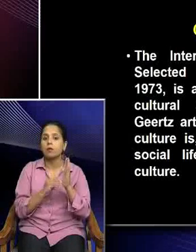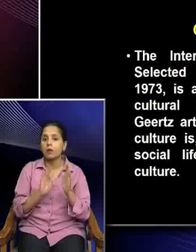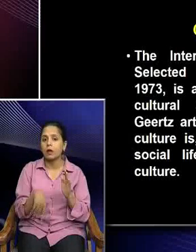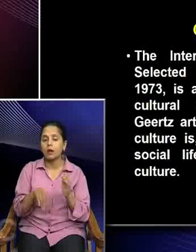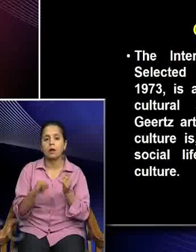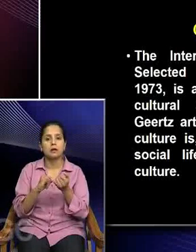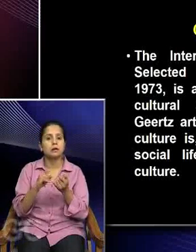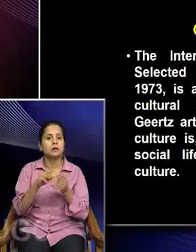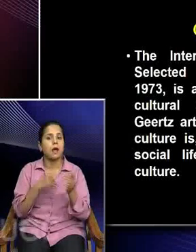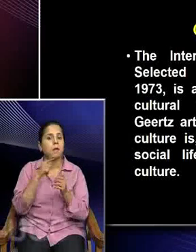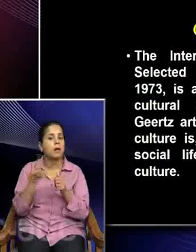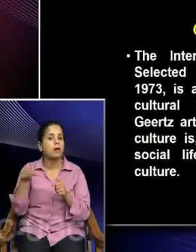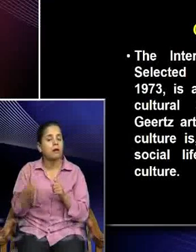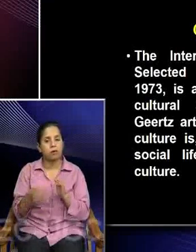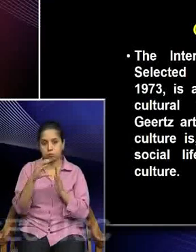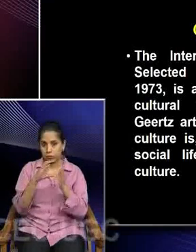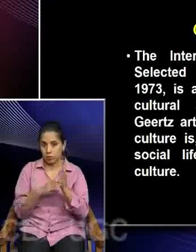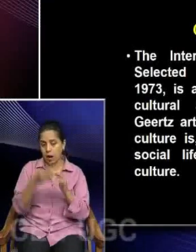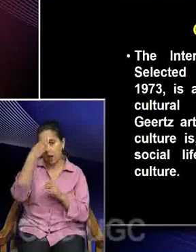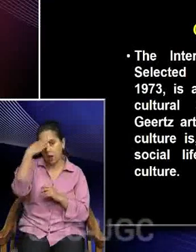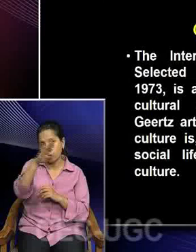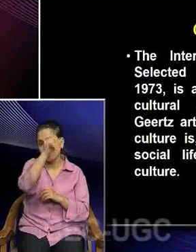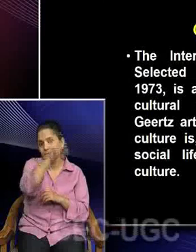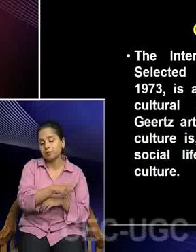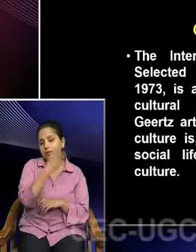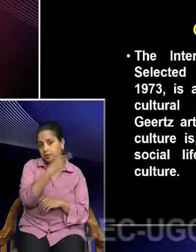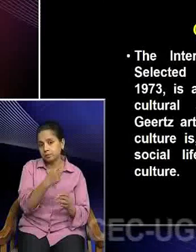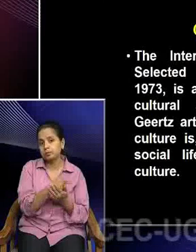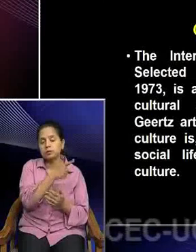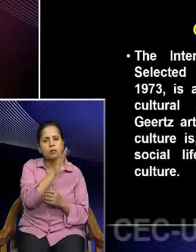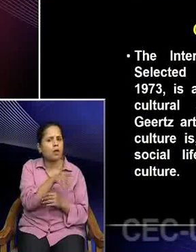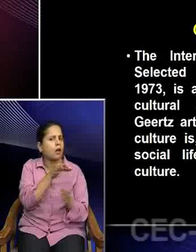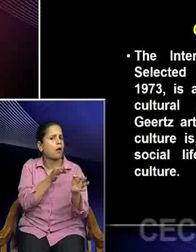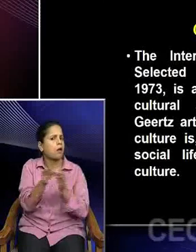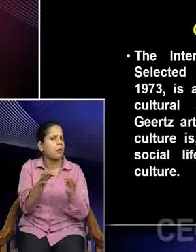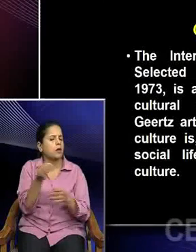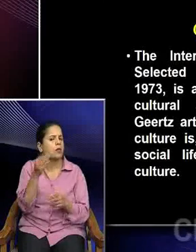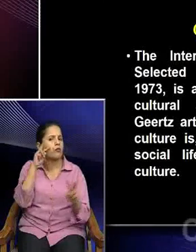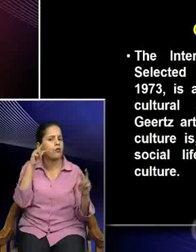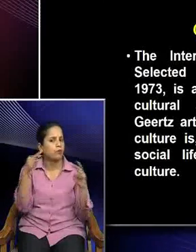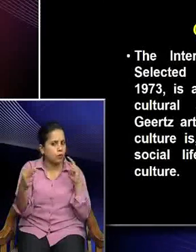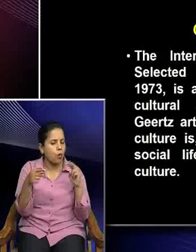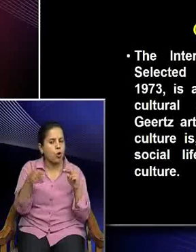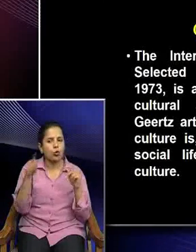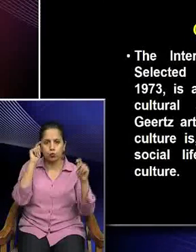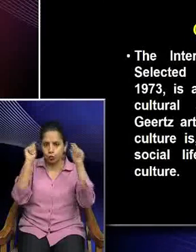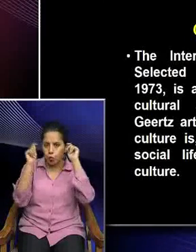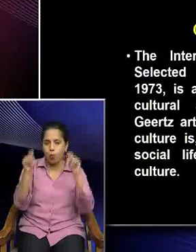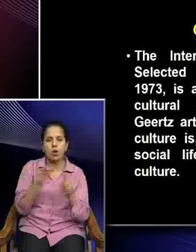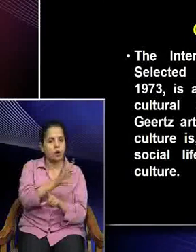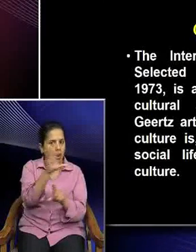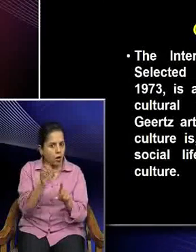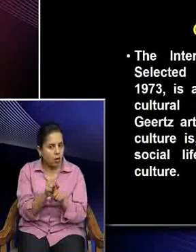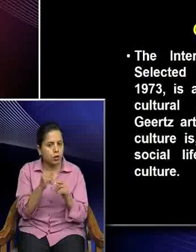seminal text by anthropologists, he articulated a view of the role of culture